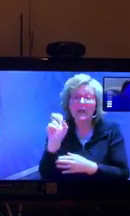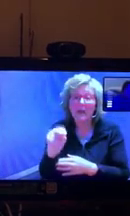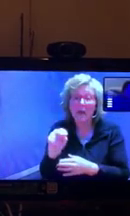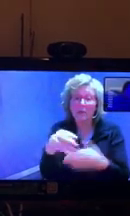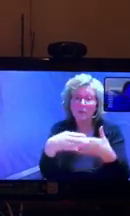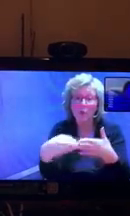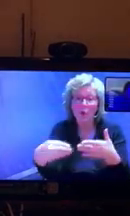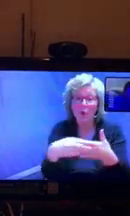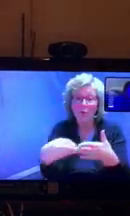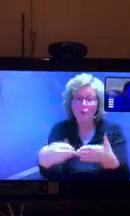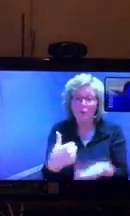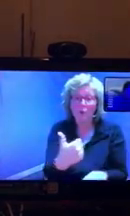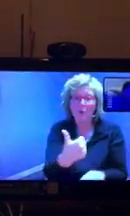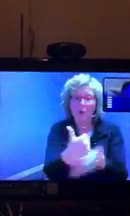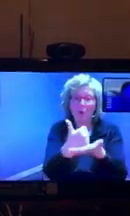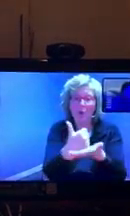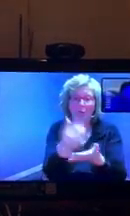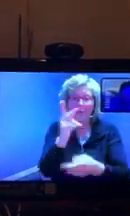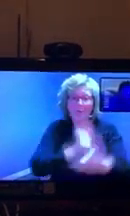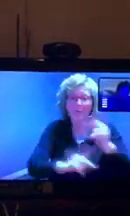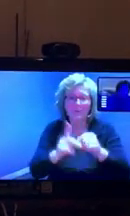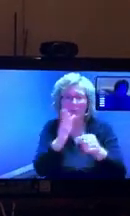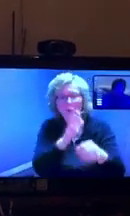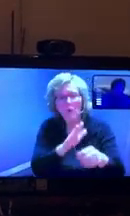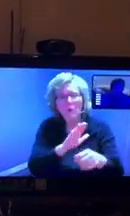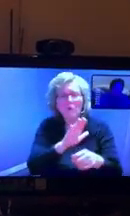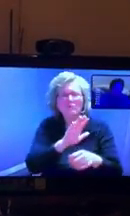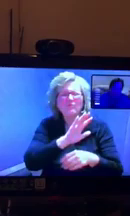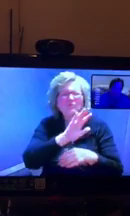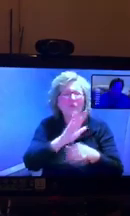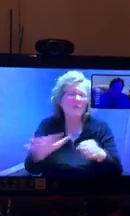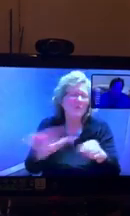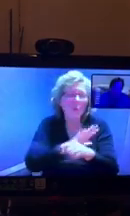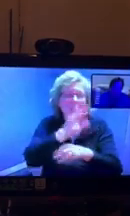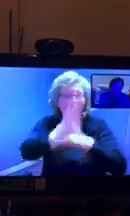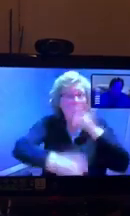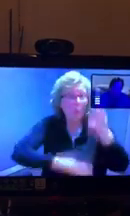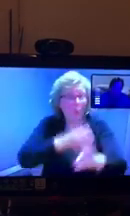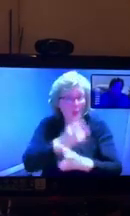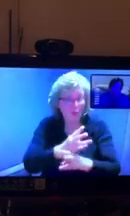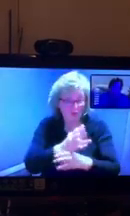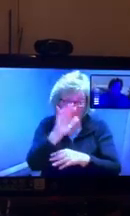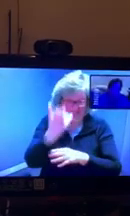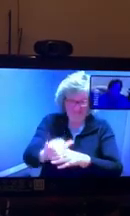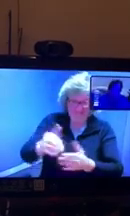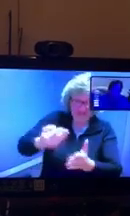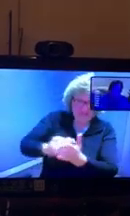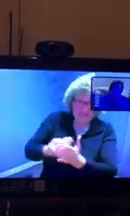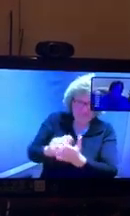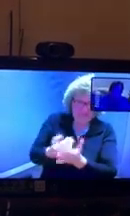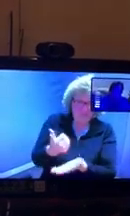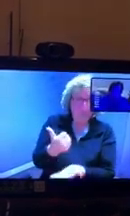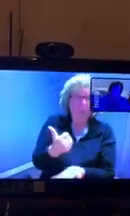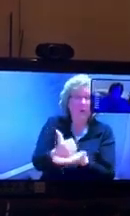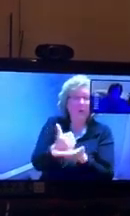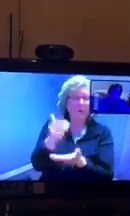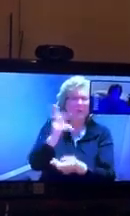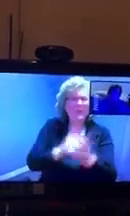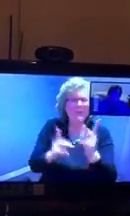to help people all over the world. You know, $1 billion to help people who were down and just couldn't